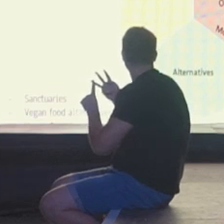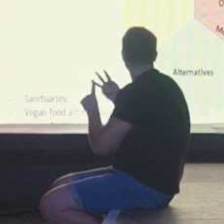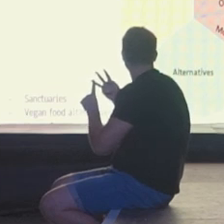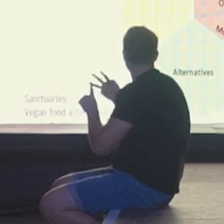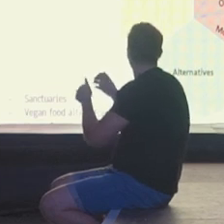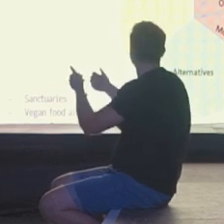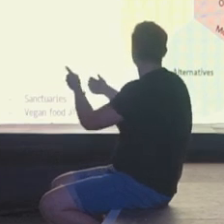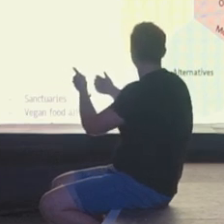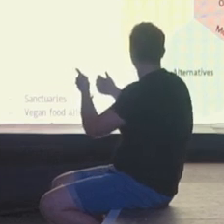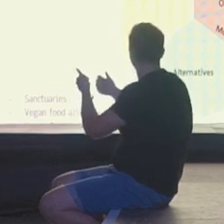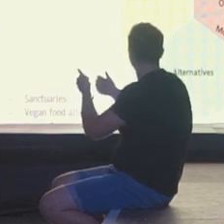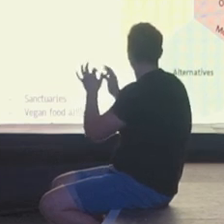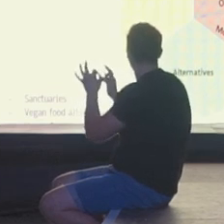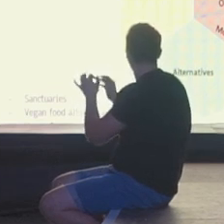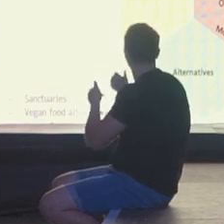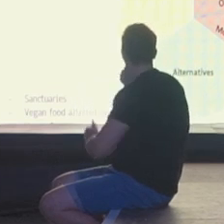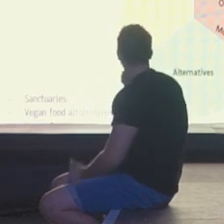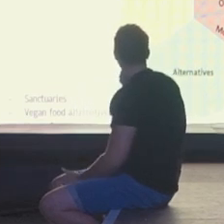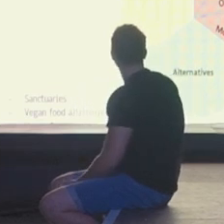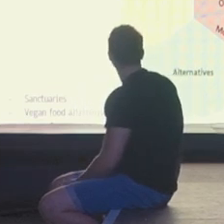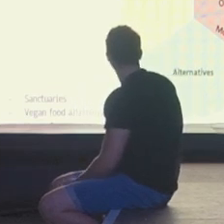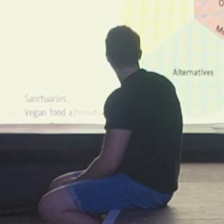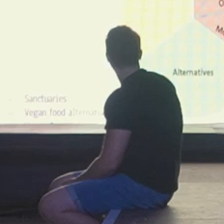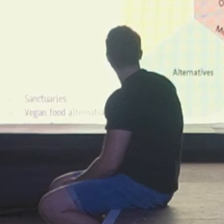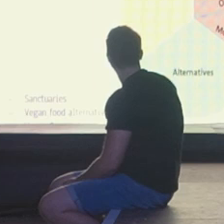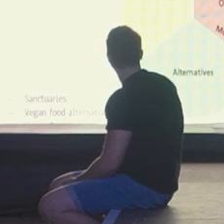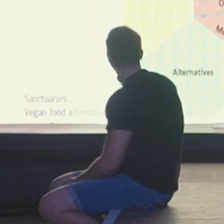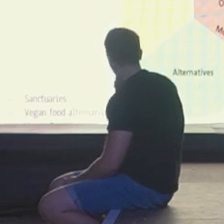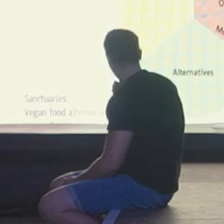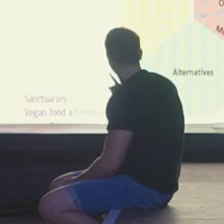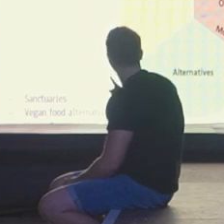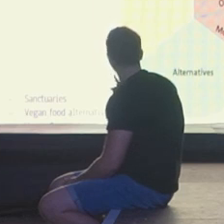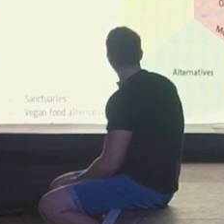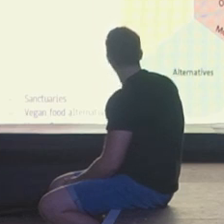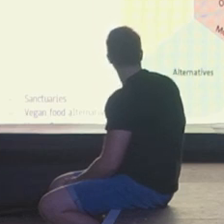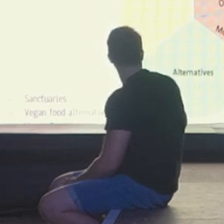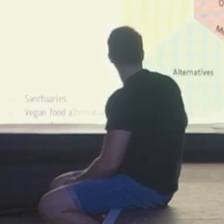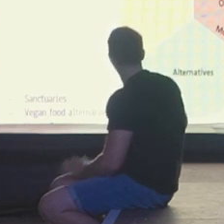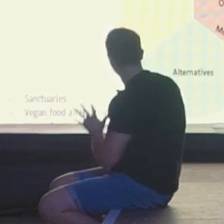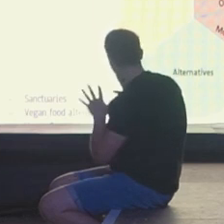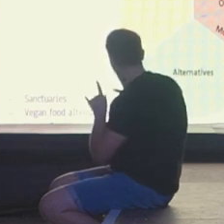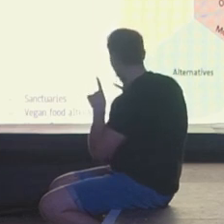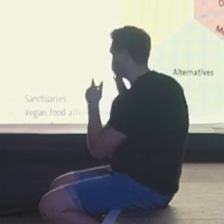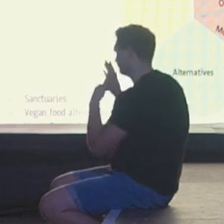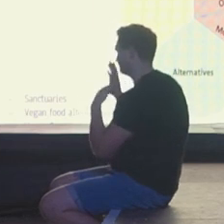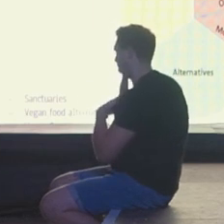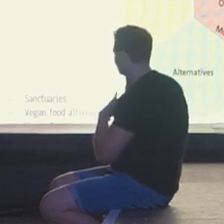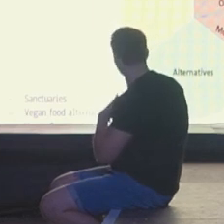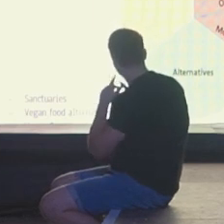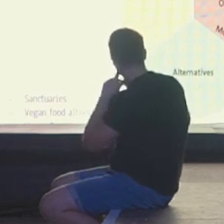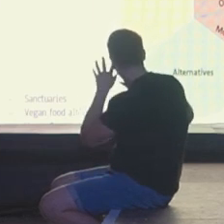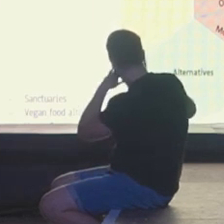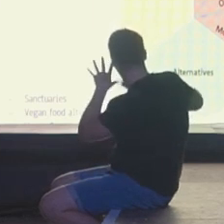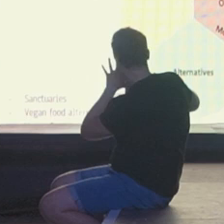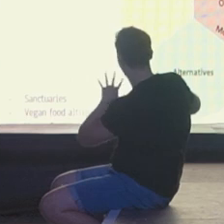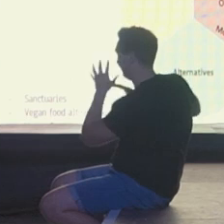Ooh, hello. Okay, cool. And then, oh my god, the slide is going